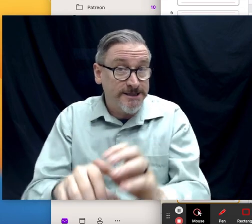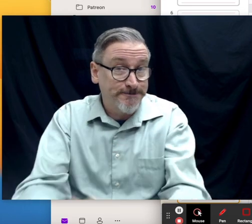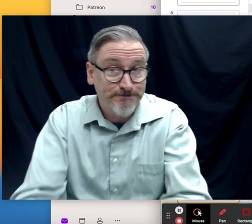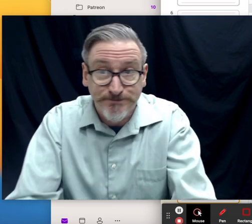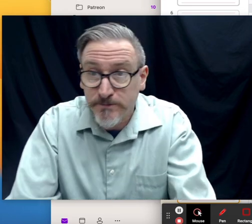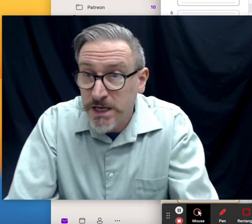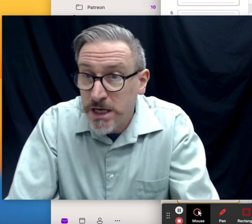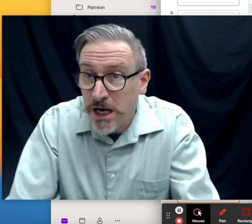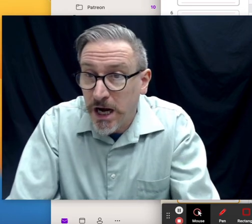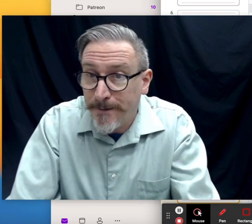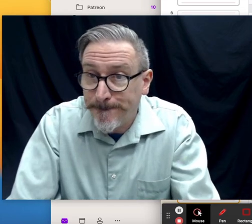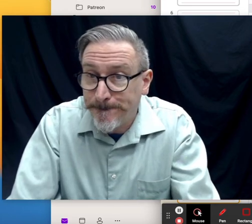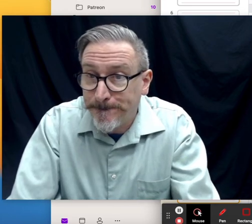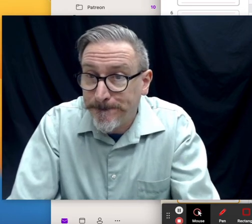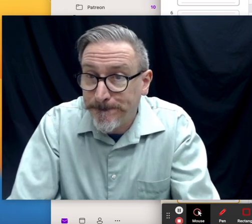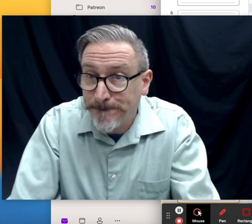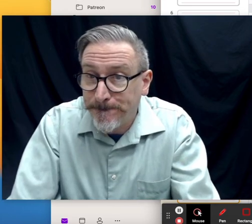like this.